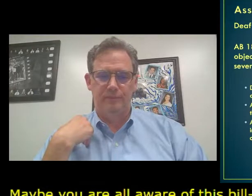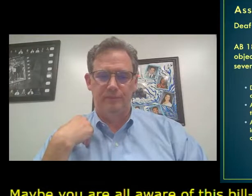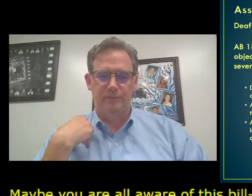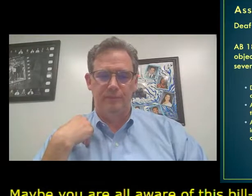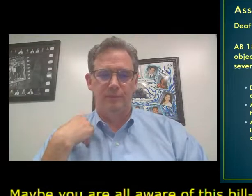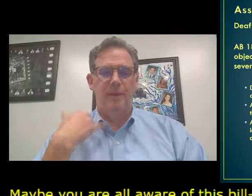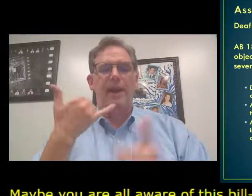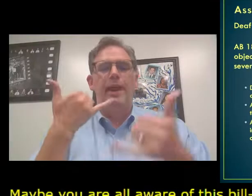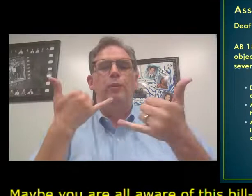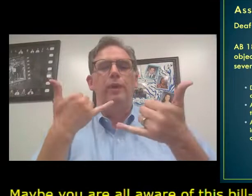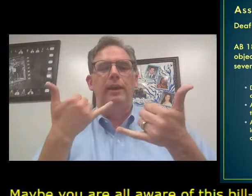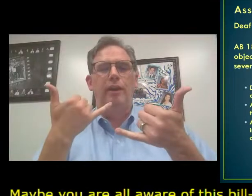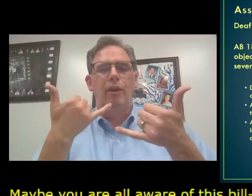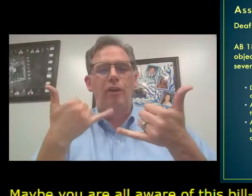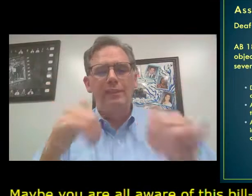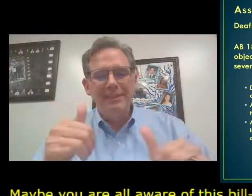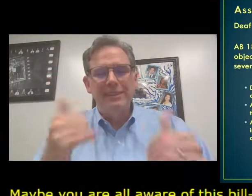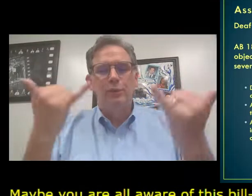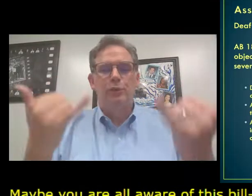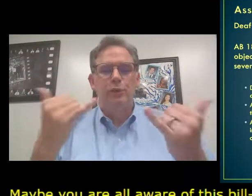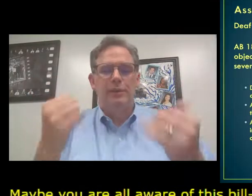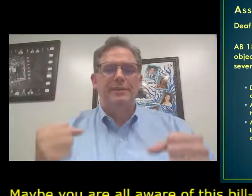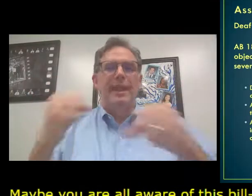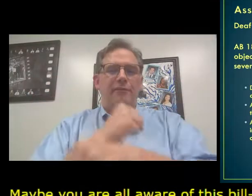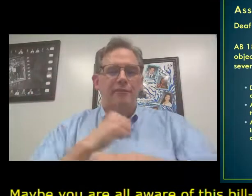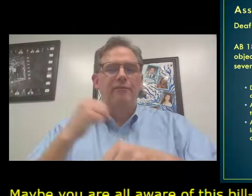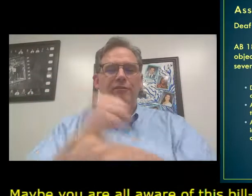It was passed almost 30 years ago.